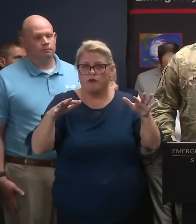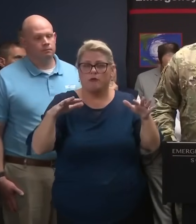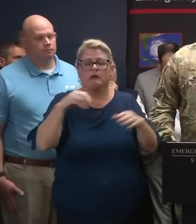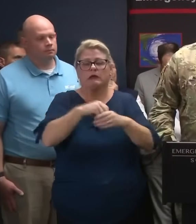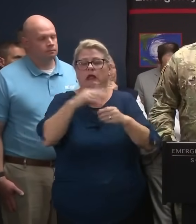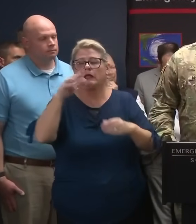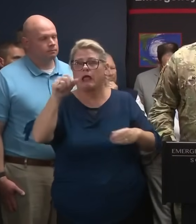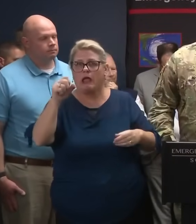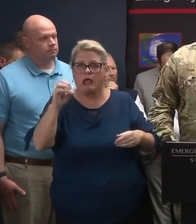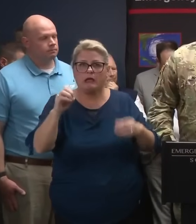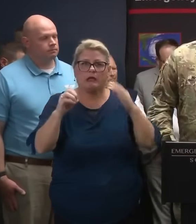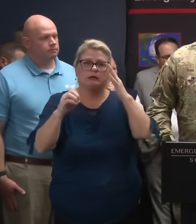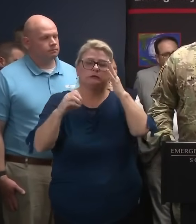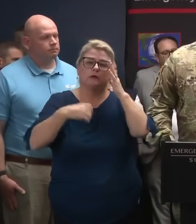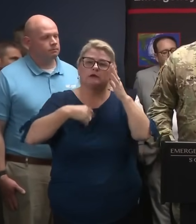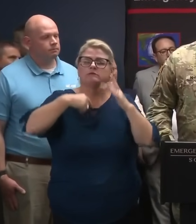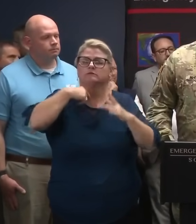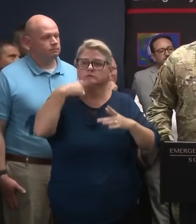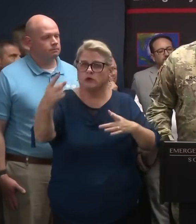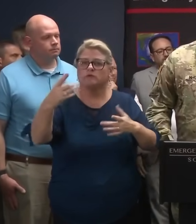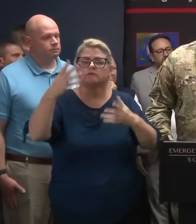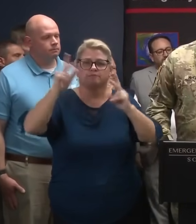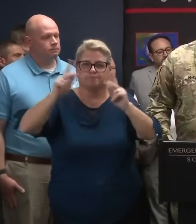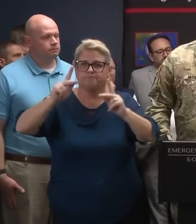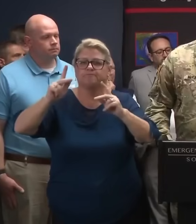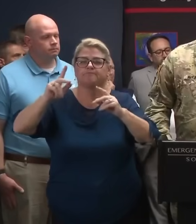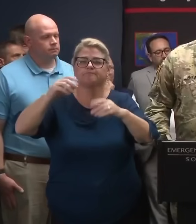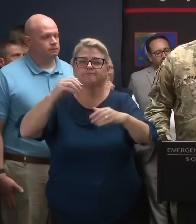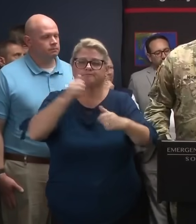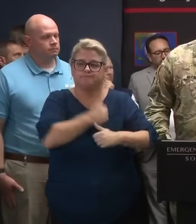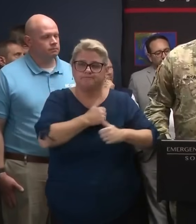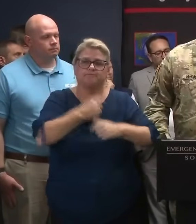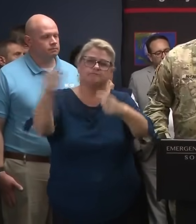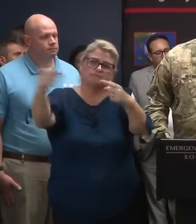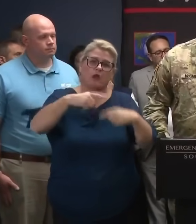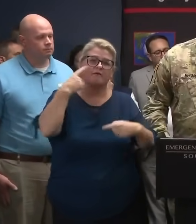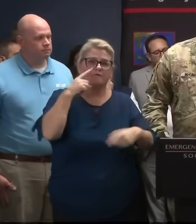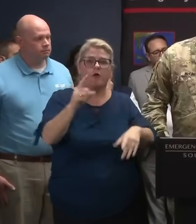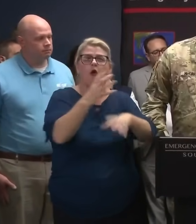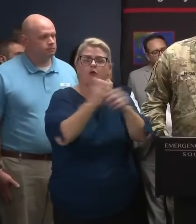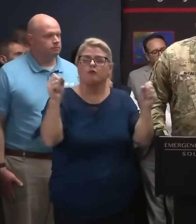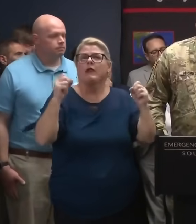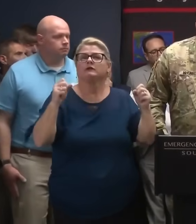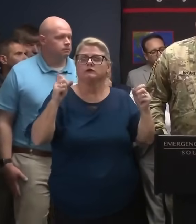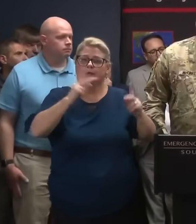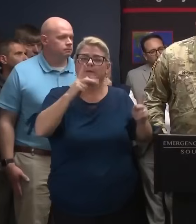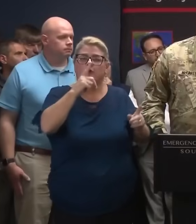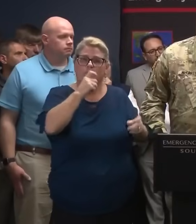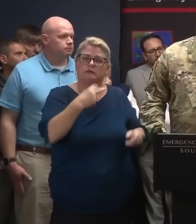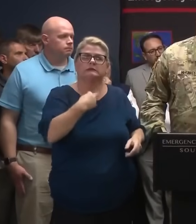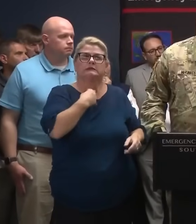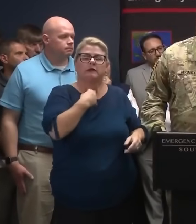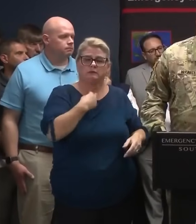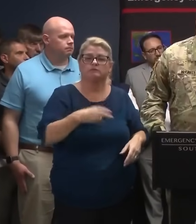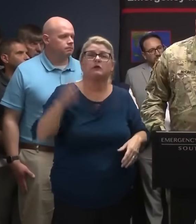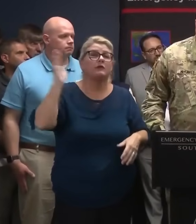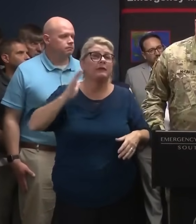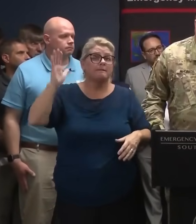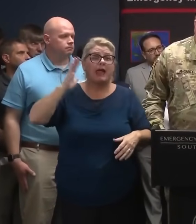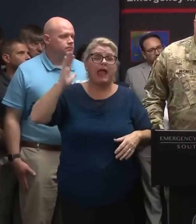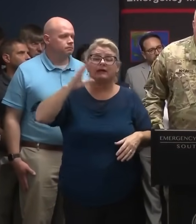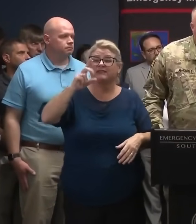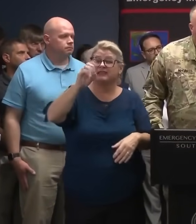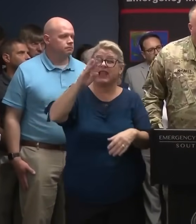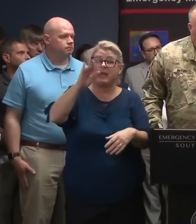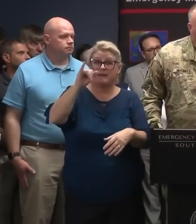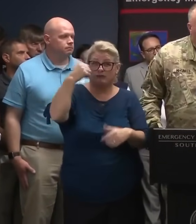to send in personnel to rescue people that may have been stranded. Very consistent with what we've done in the past with Tropical Storm